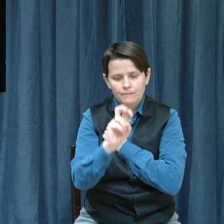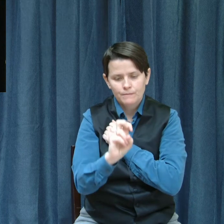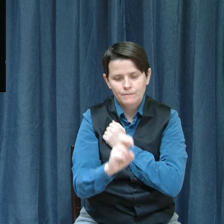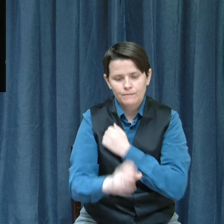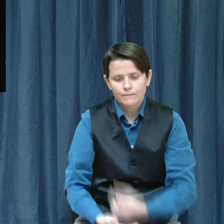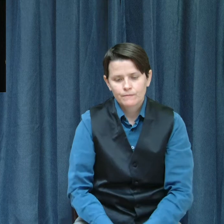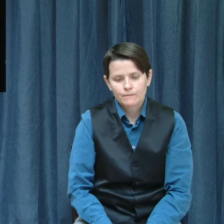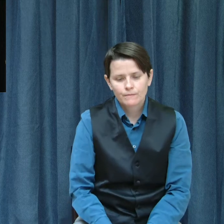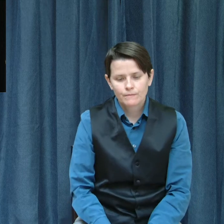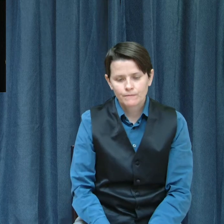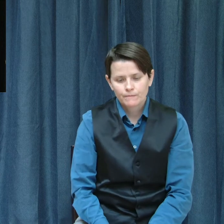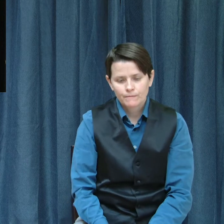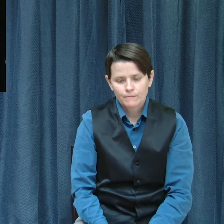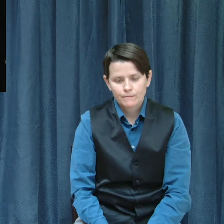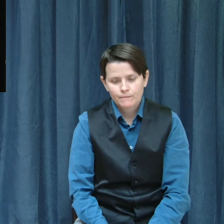for you